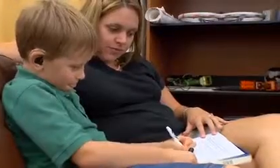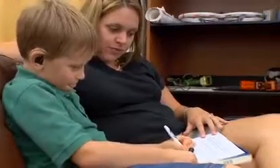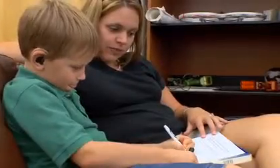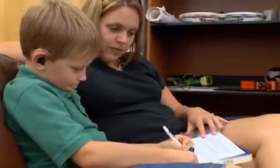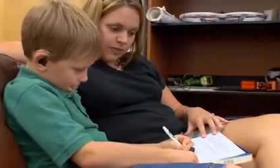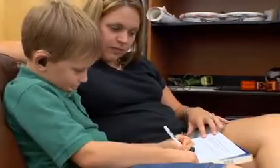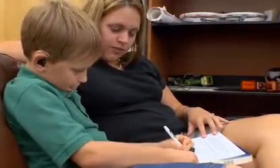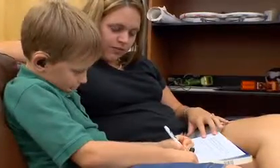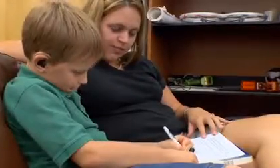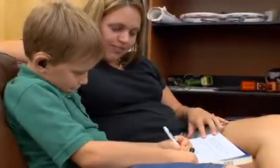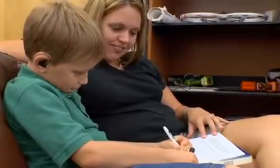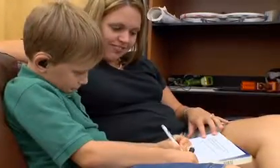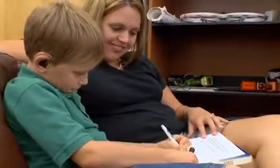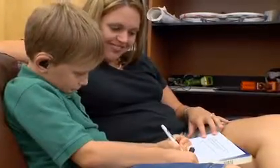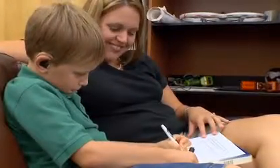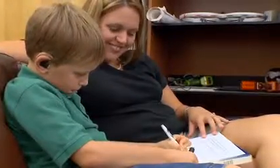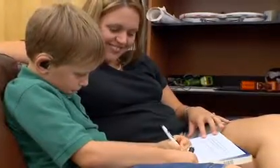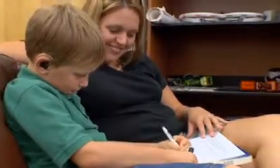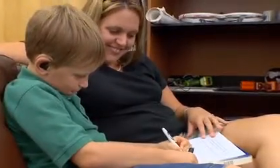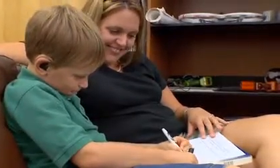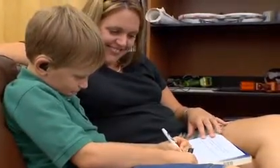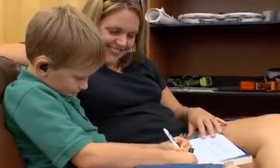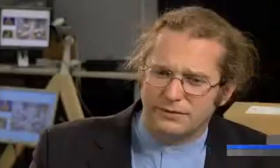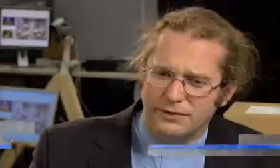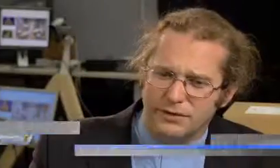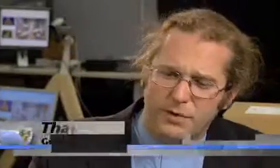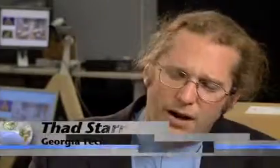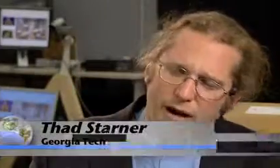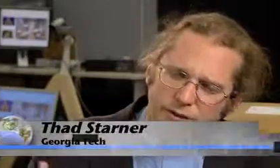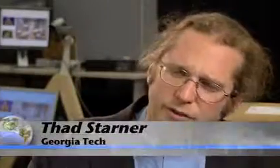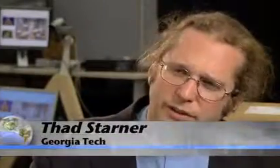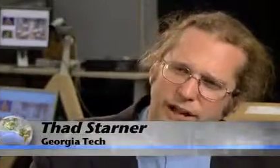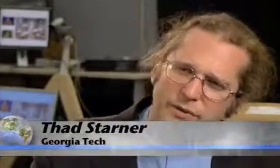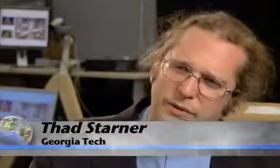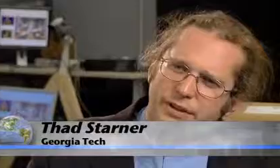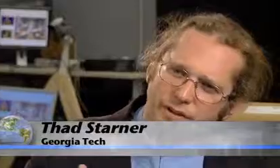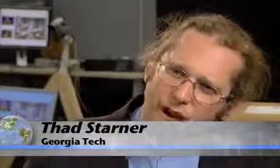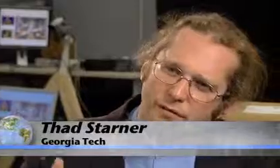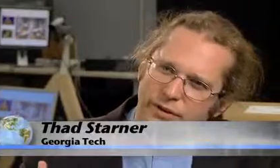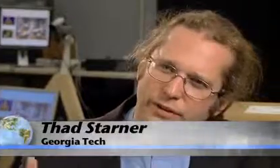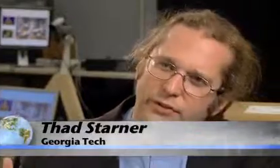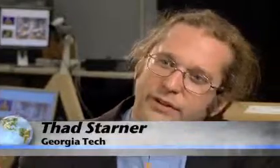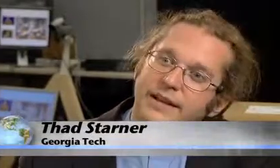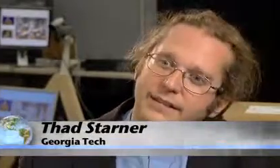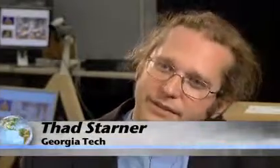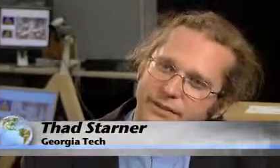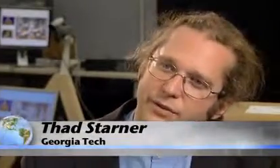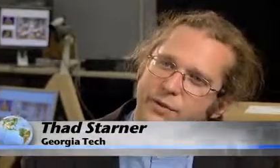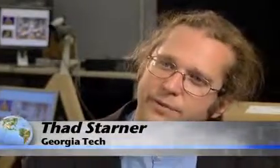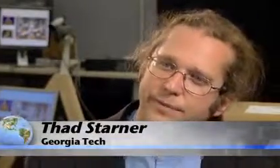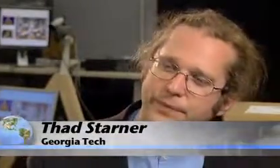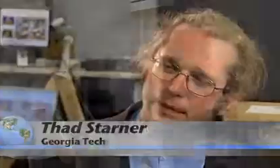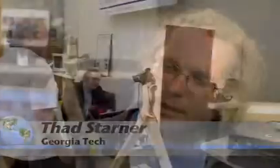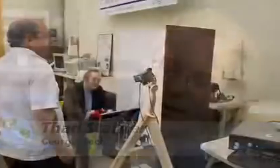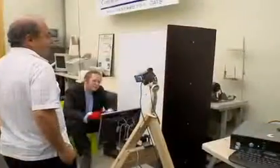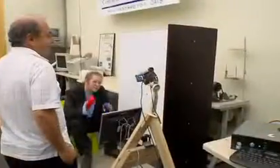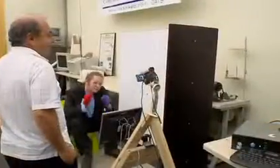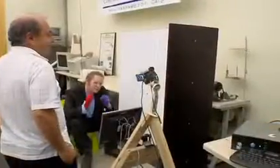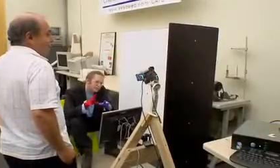% of the kids are really getting good sign language at home. They're so behind in learning the language that they're not really learning the lessons in school. MILES With support from the